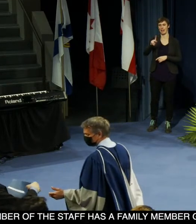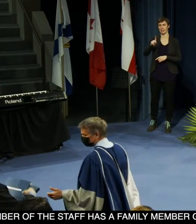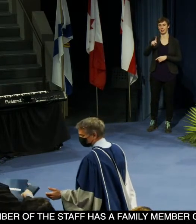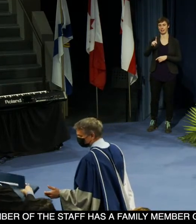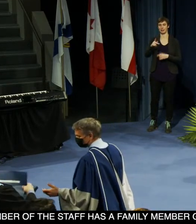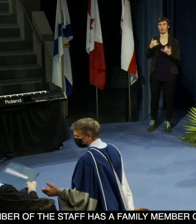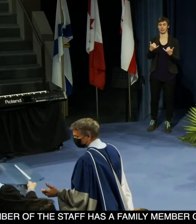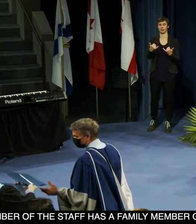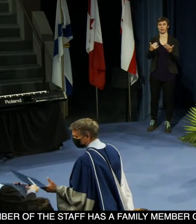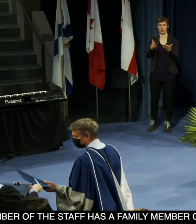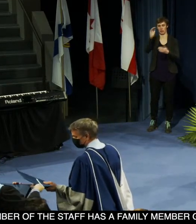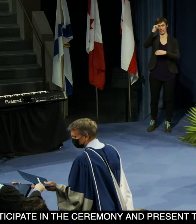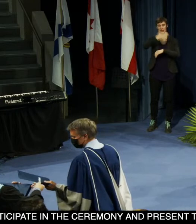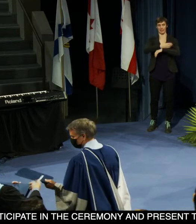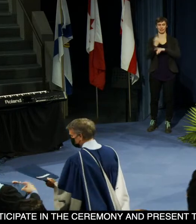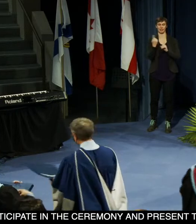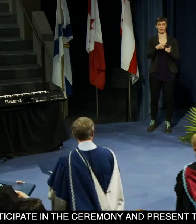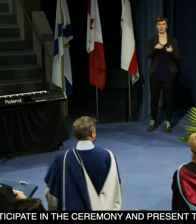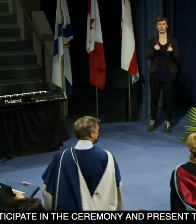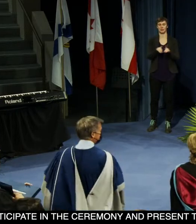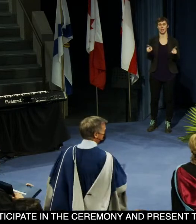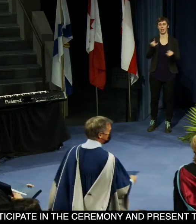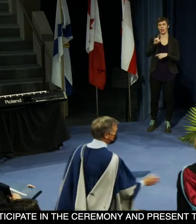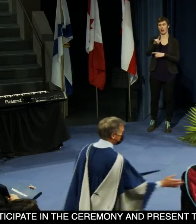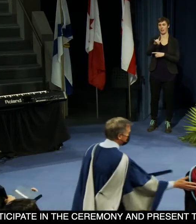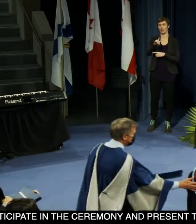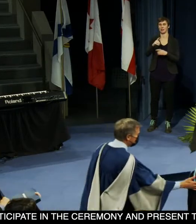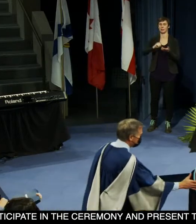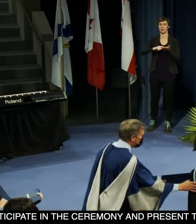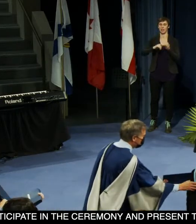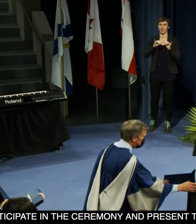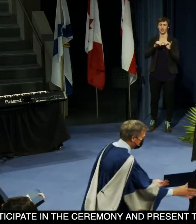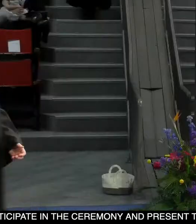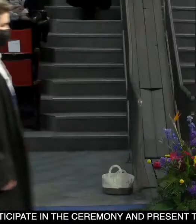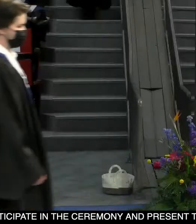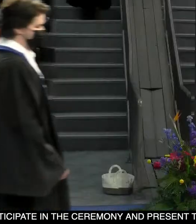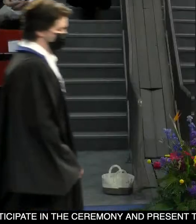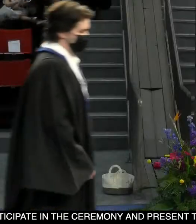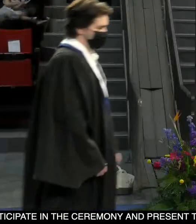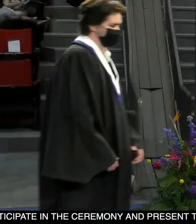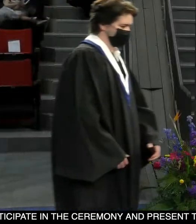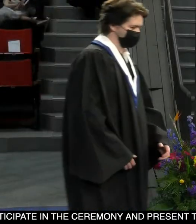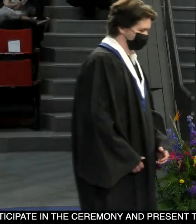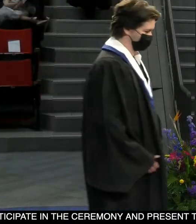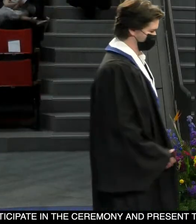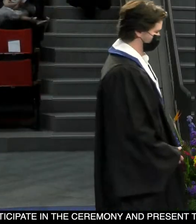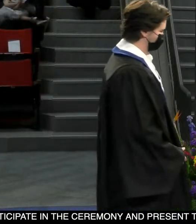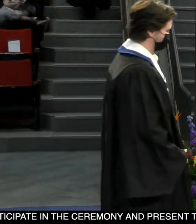with the diploma in Aircraft Maintenance Engineer, Mechanical. Lachlan Paddock.